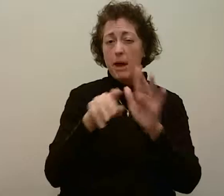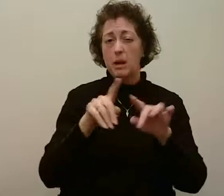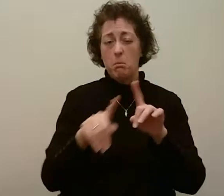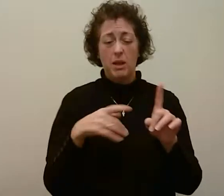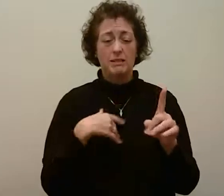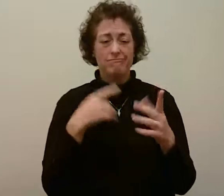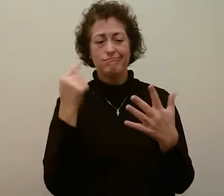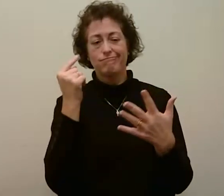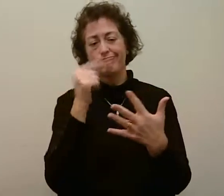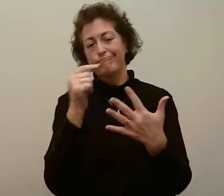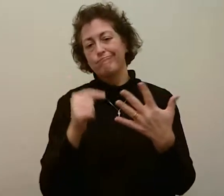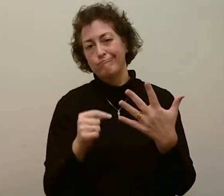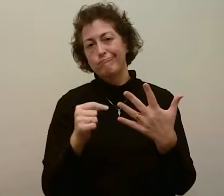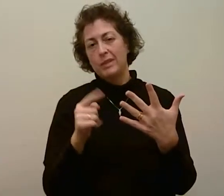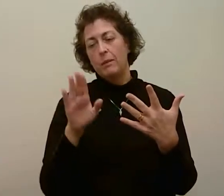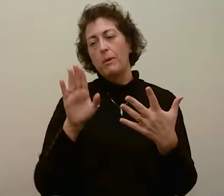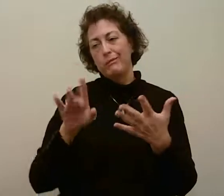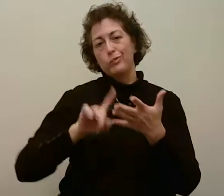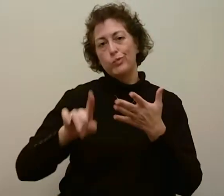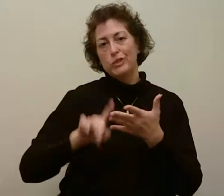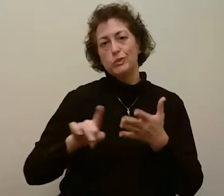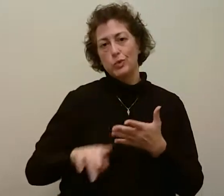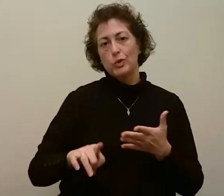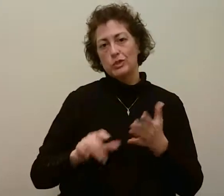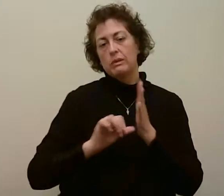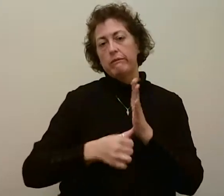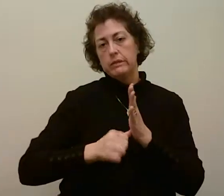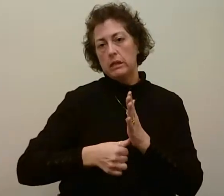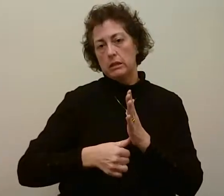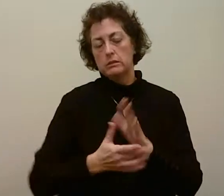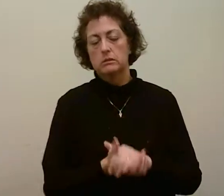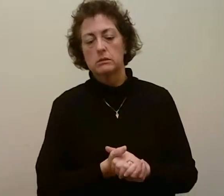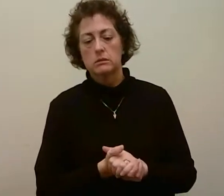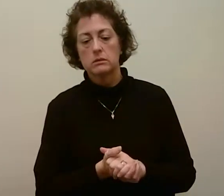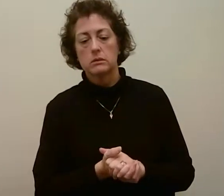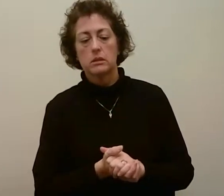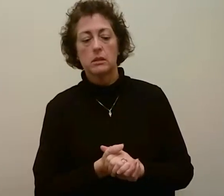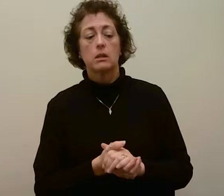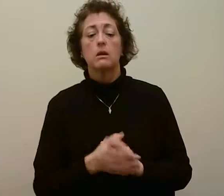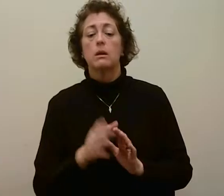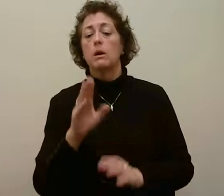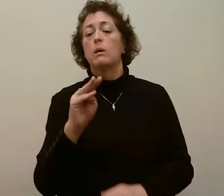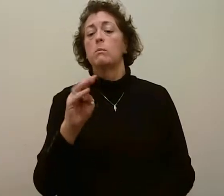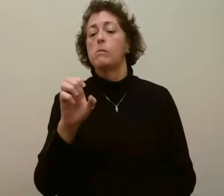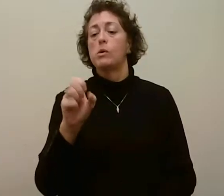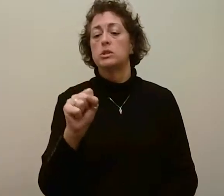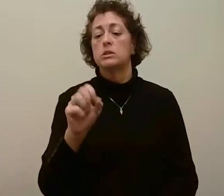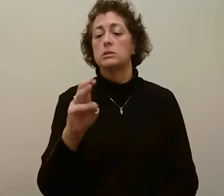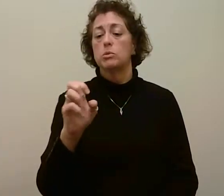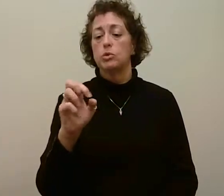Moses Mercer's research emphasizes. That Moses Mercer suggests that most